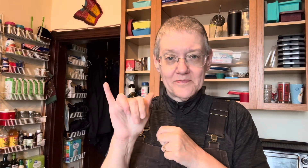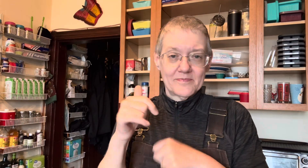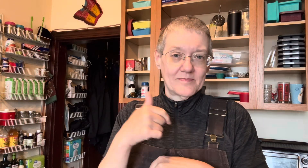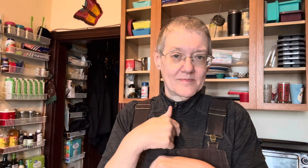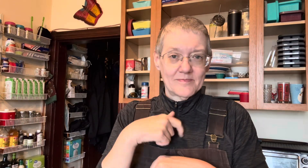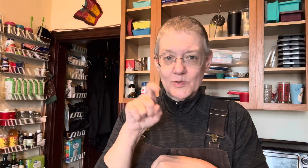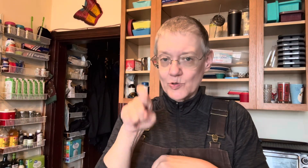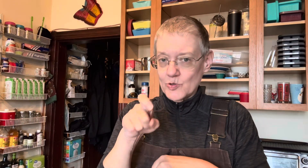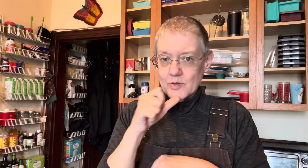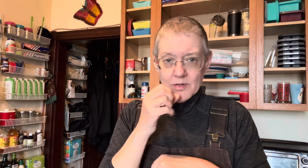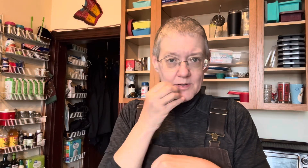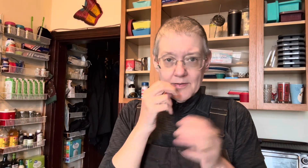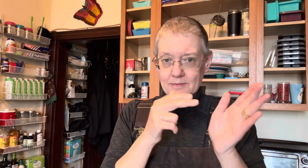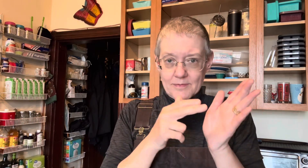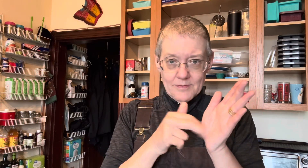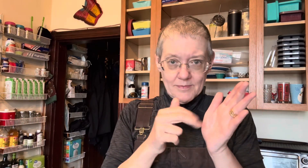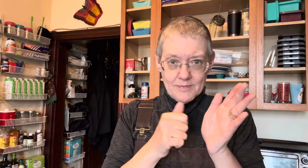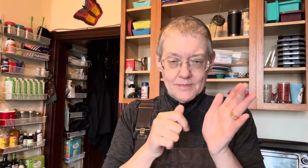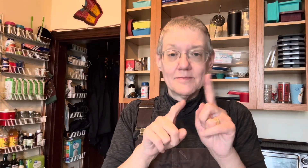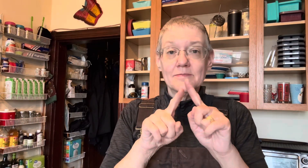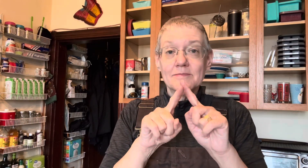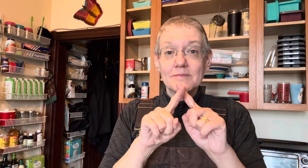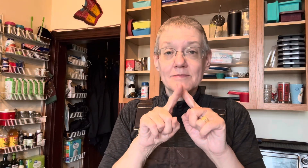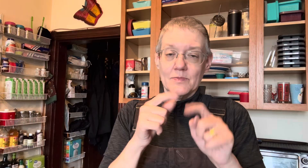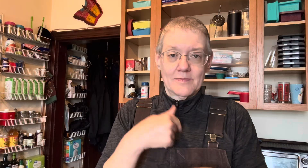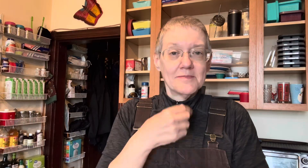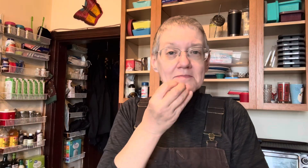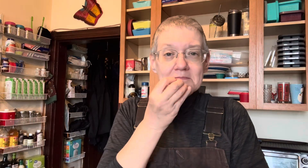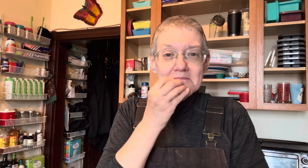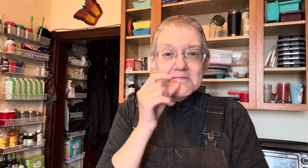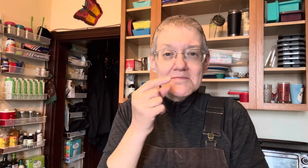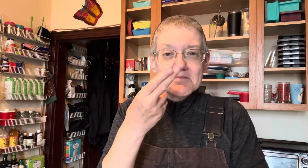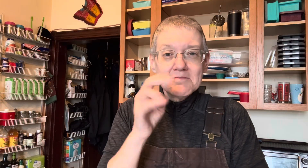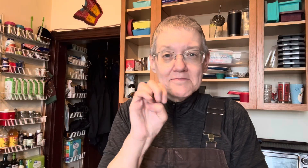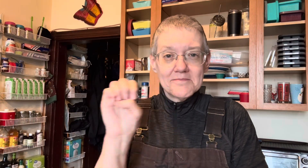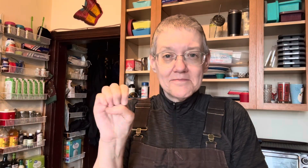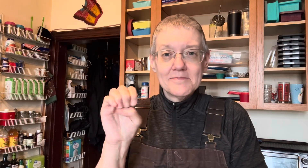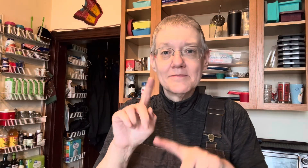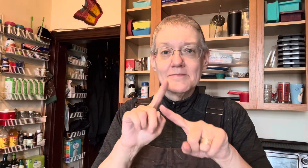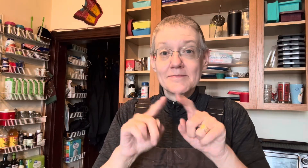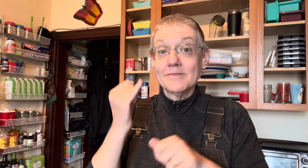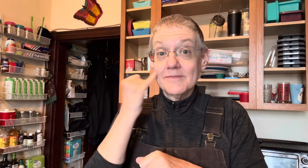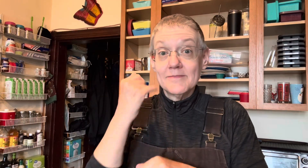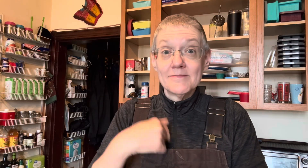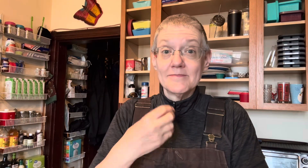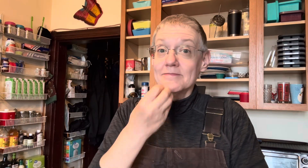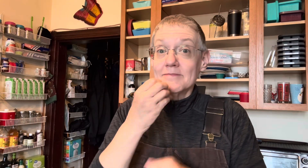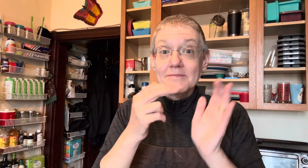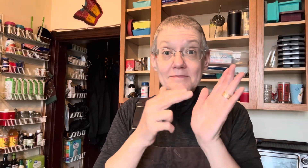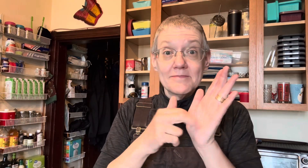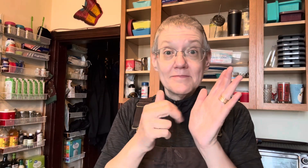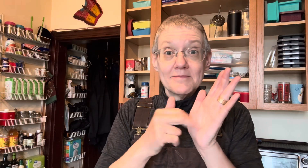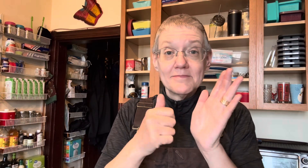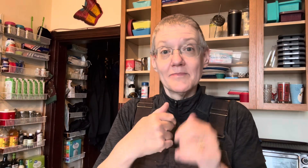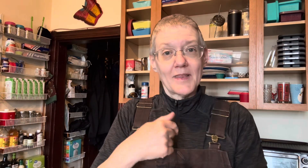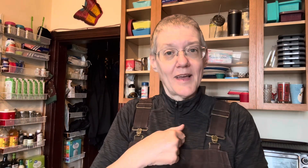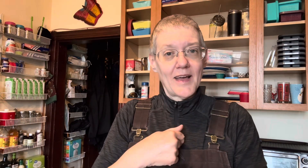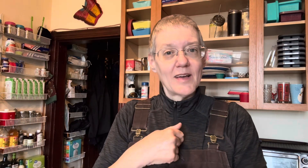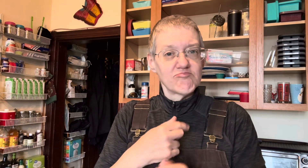to dairy, so I eat ghee instead of butter. But if I eat butter, I actually prefer the taste of unsalted butter